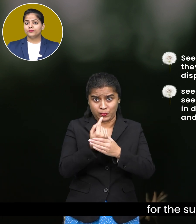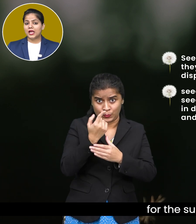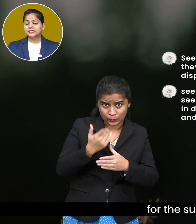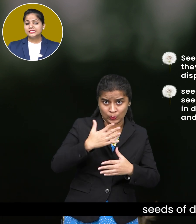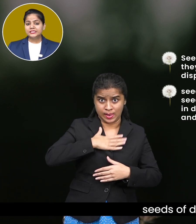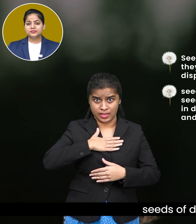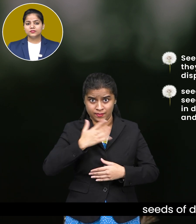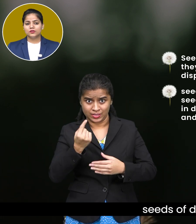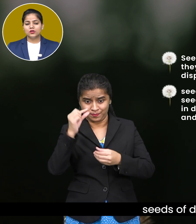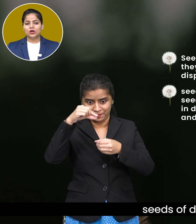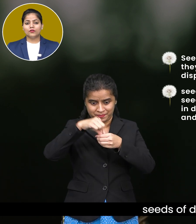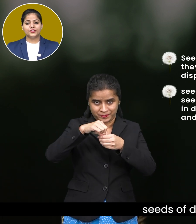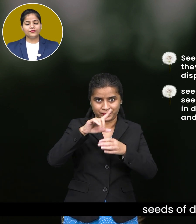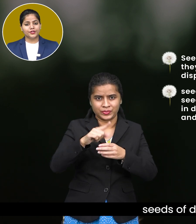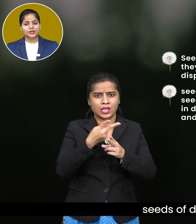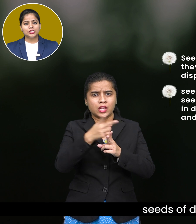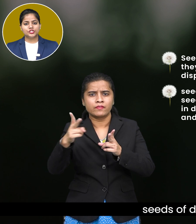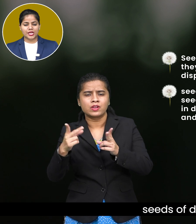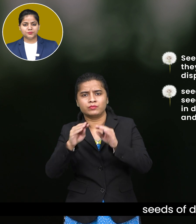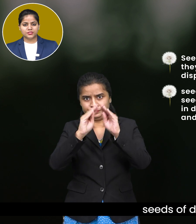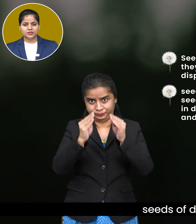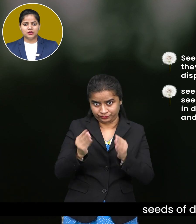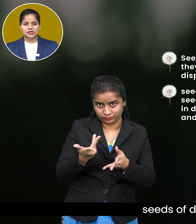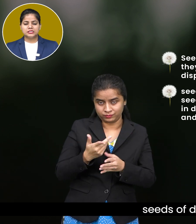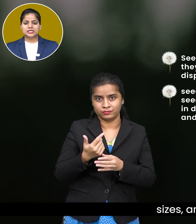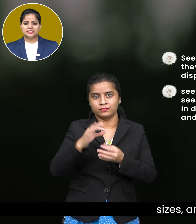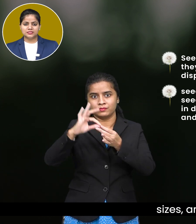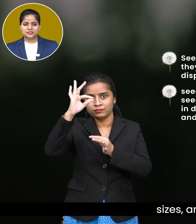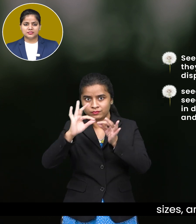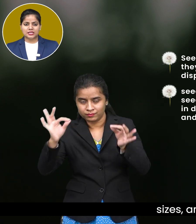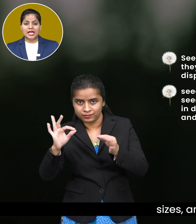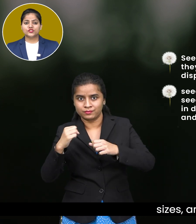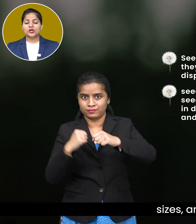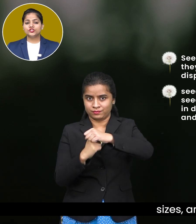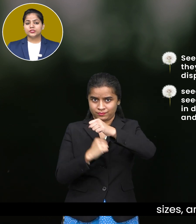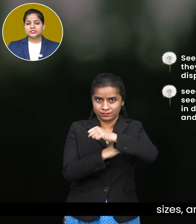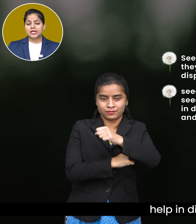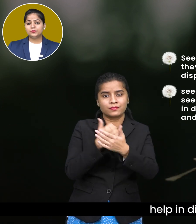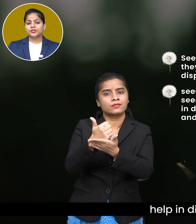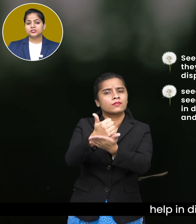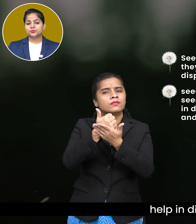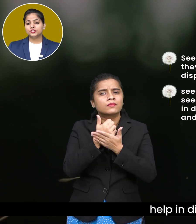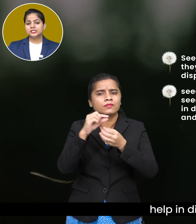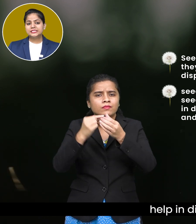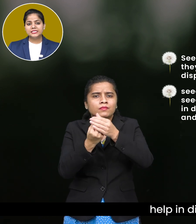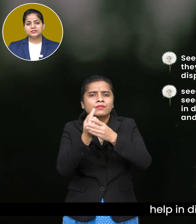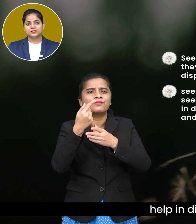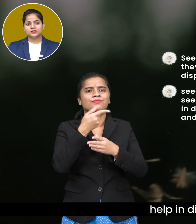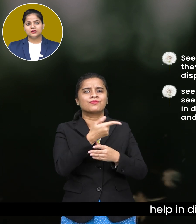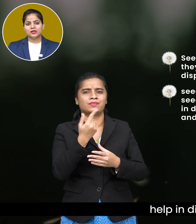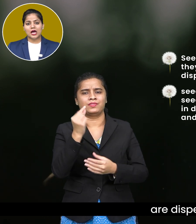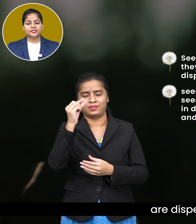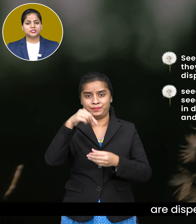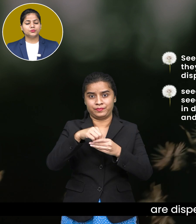survival of plant seeds of different shapes, sizes, and structures helping dispersal